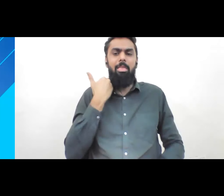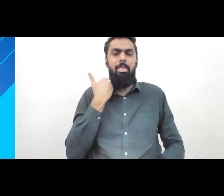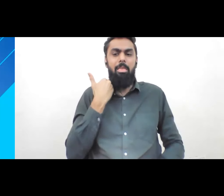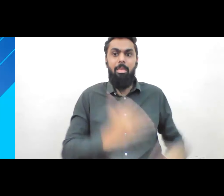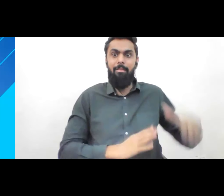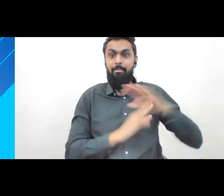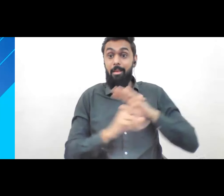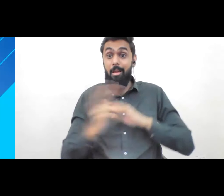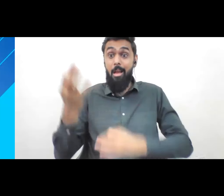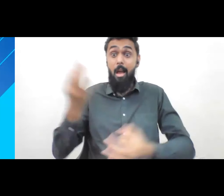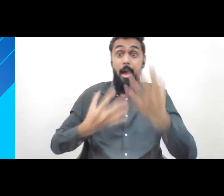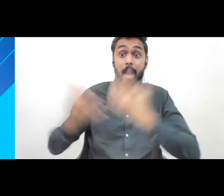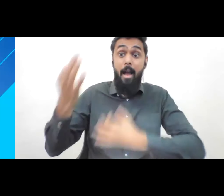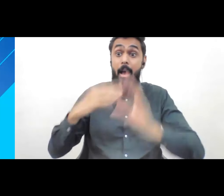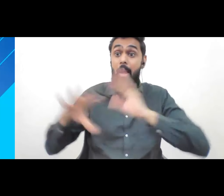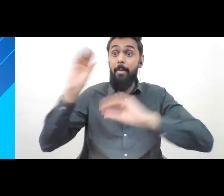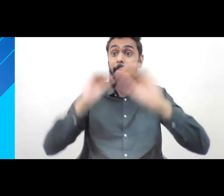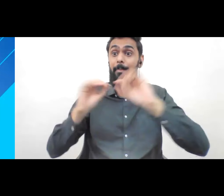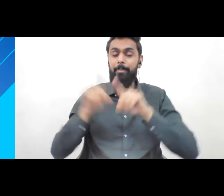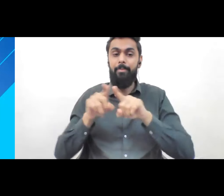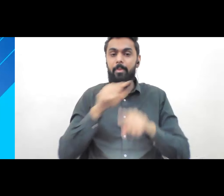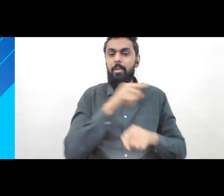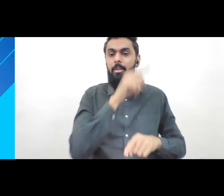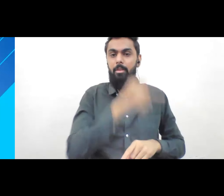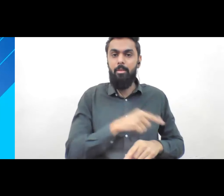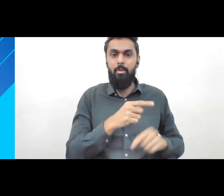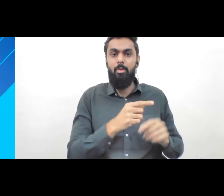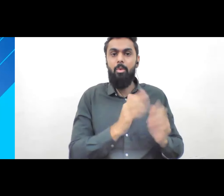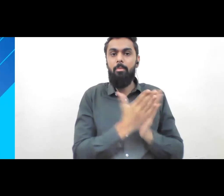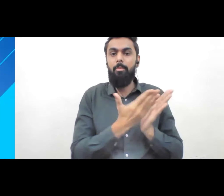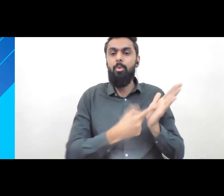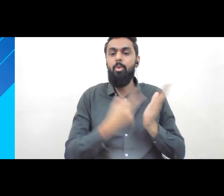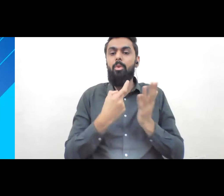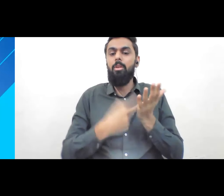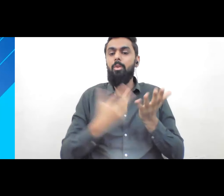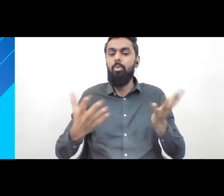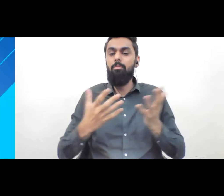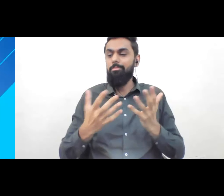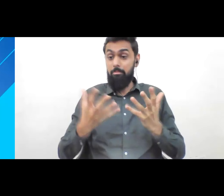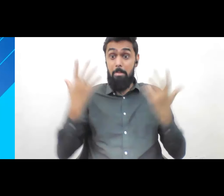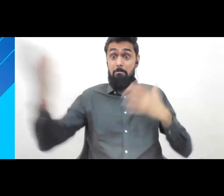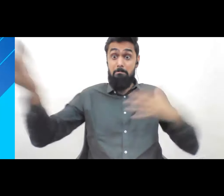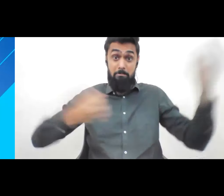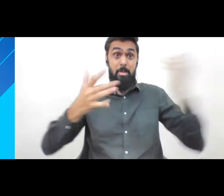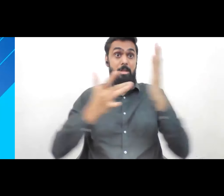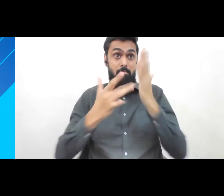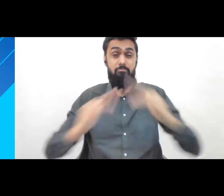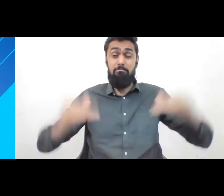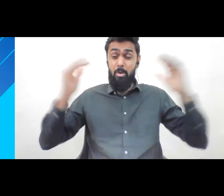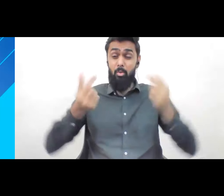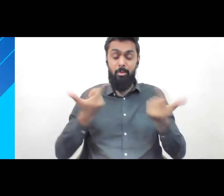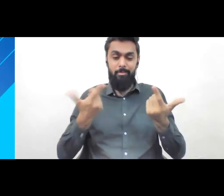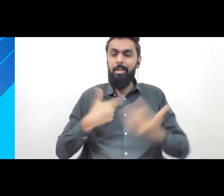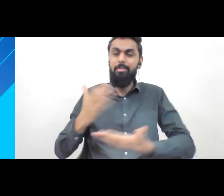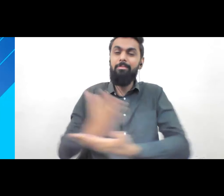There are lots of low resource classroom ideas as well that you can use. I felt that, singing and